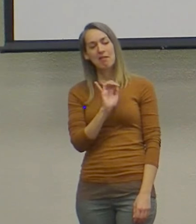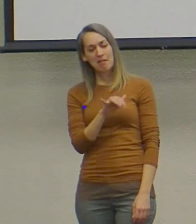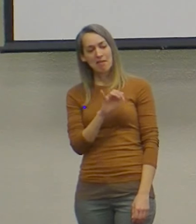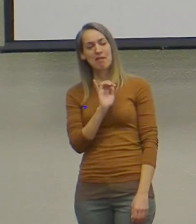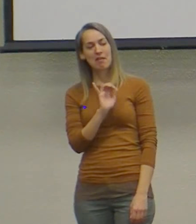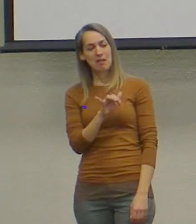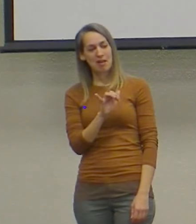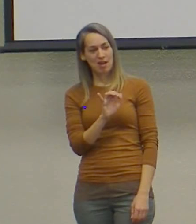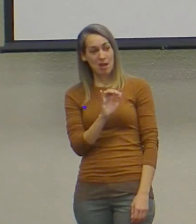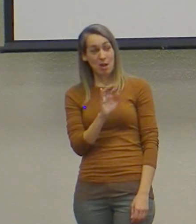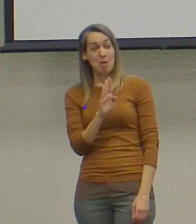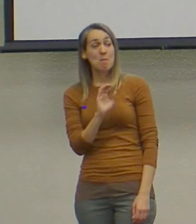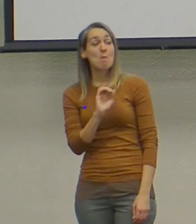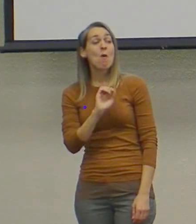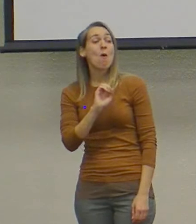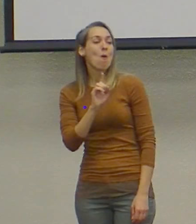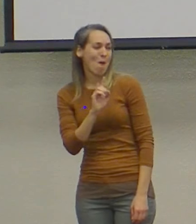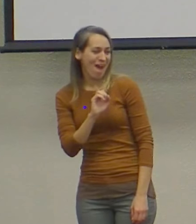Boaz.